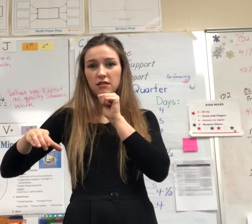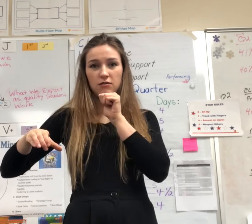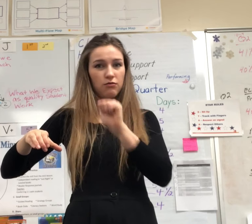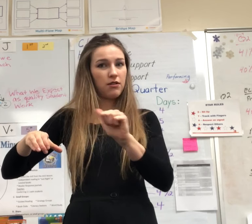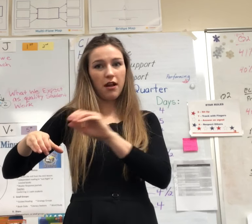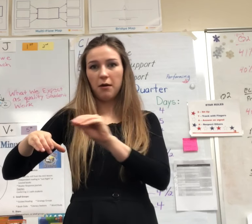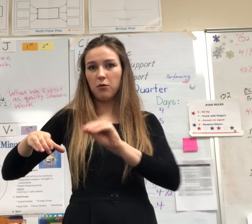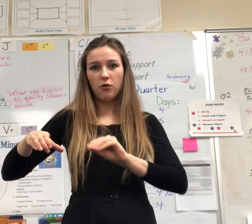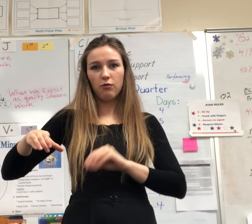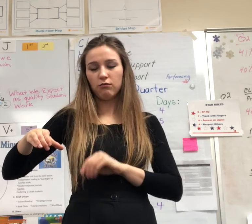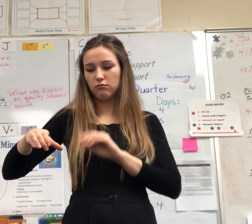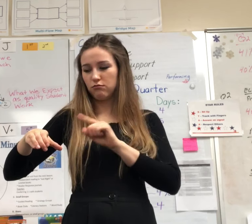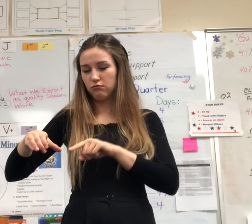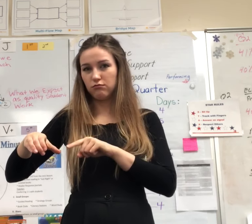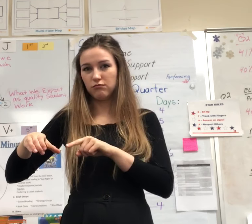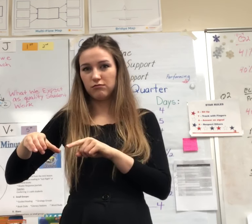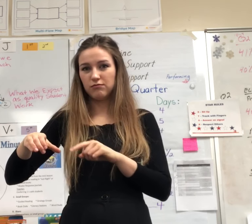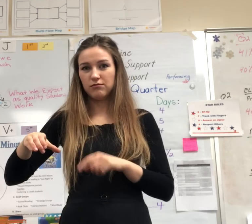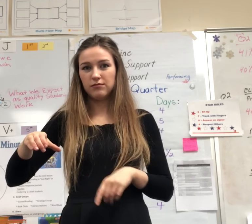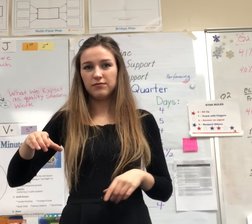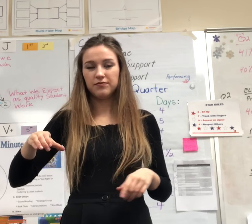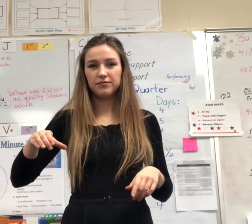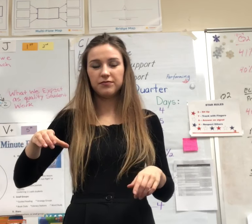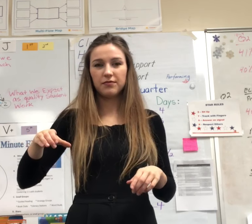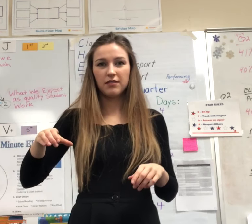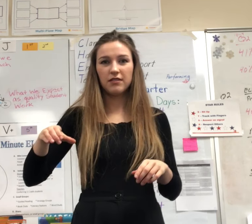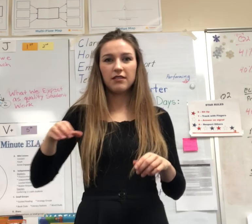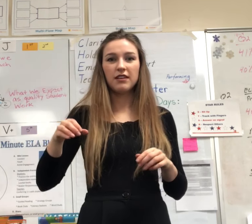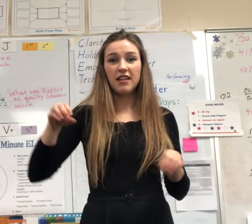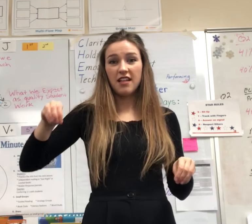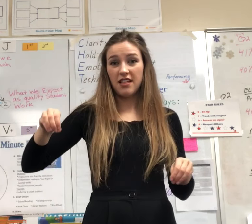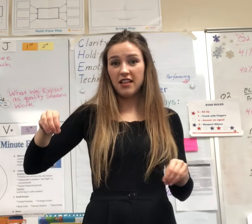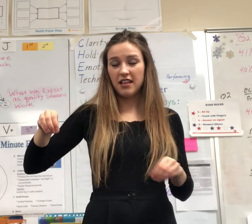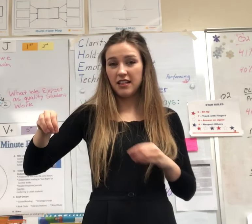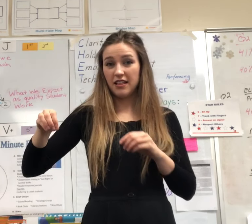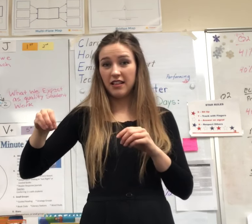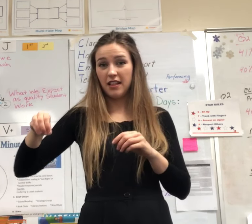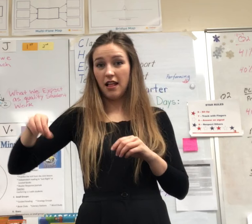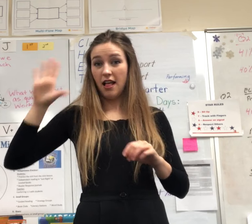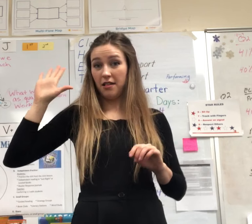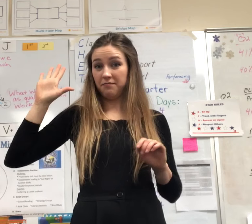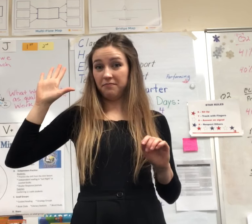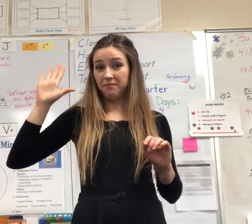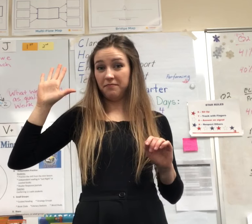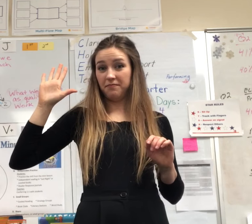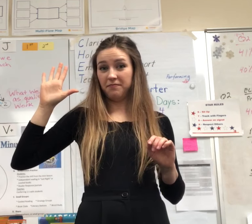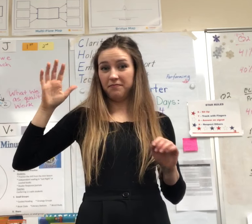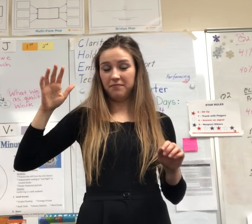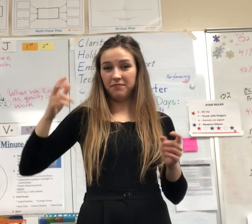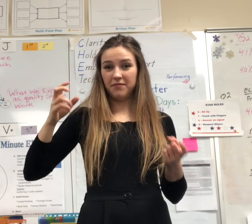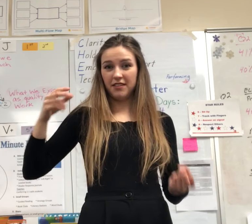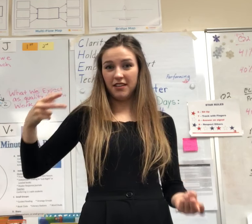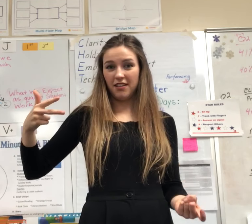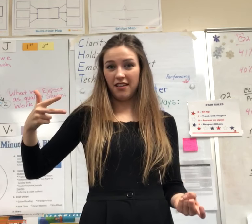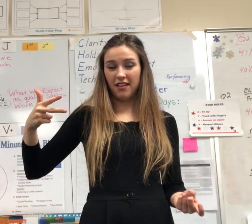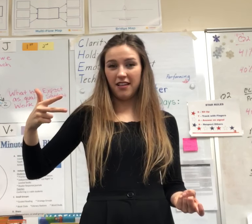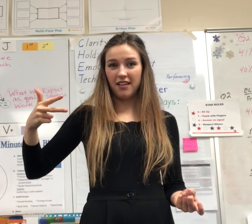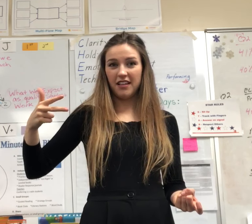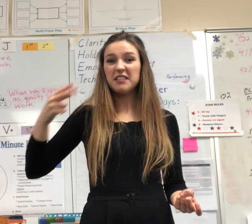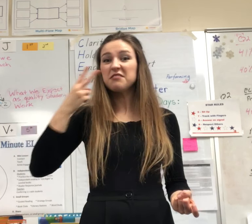whatever it says, then you're going to let it go. And then you're going to see how